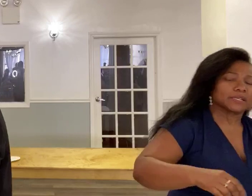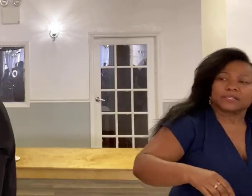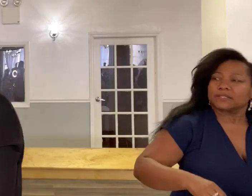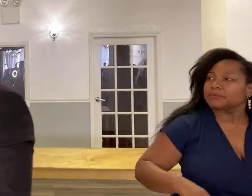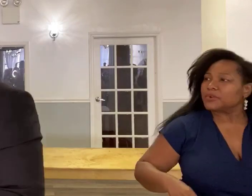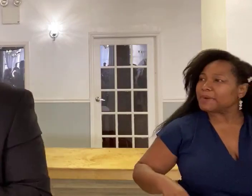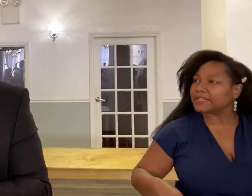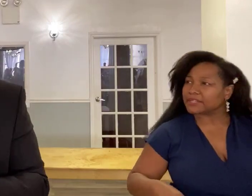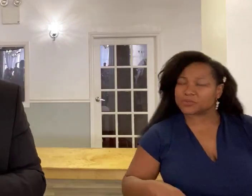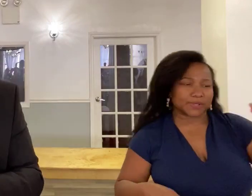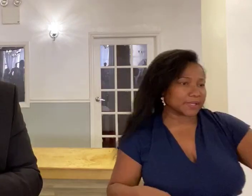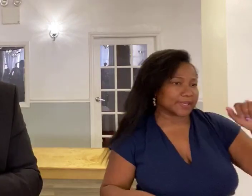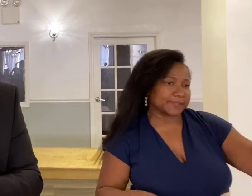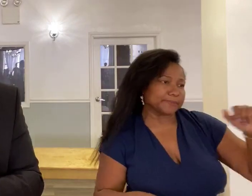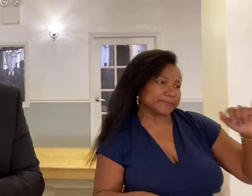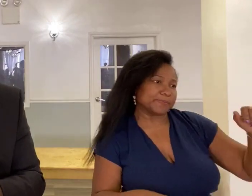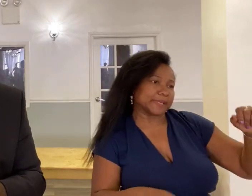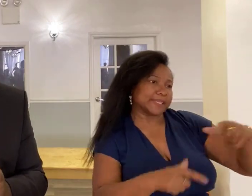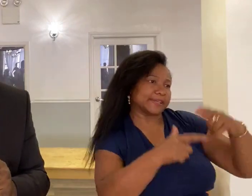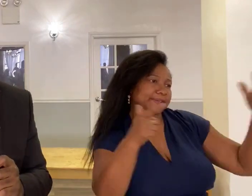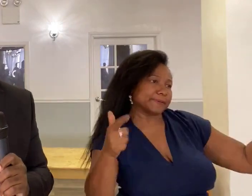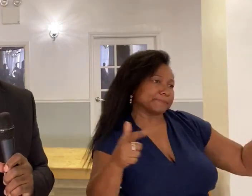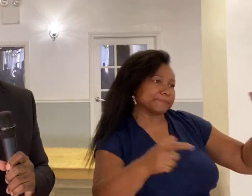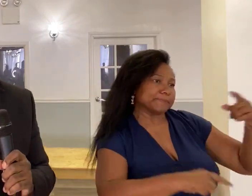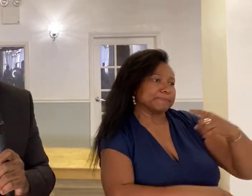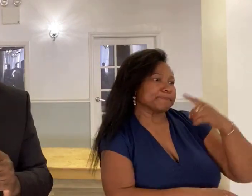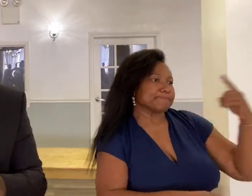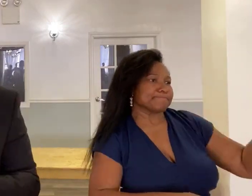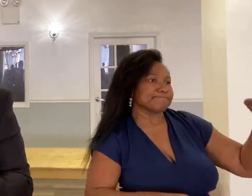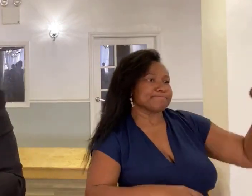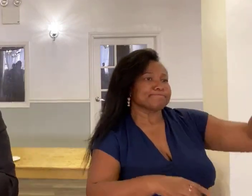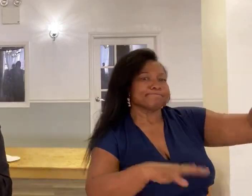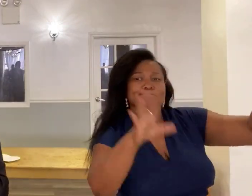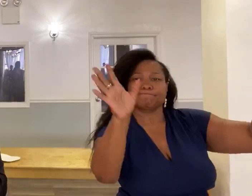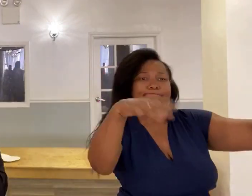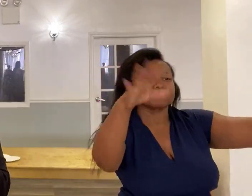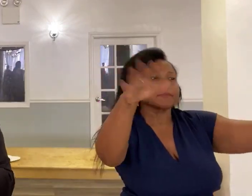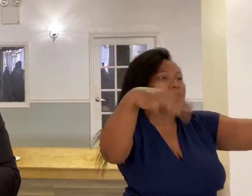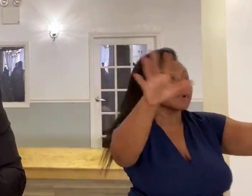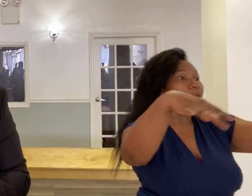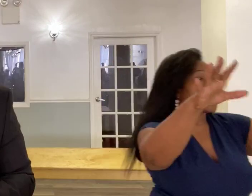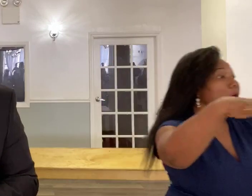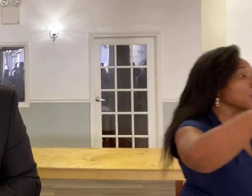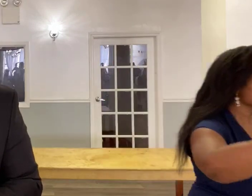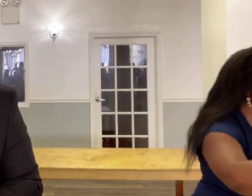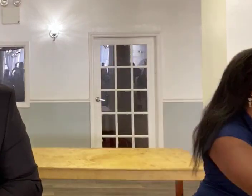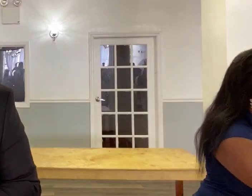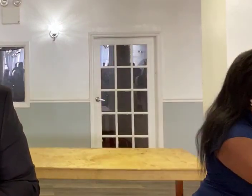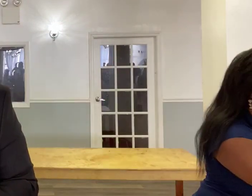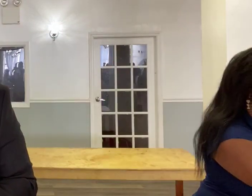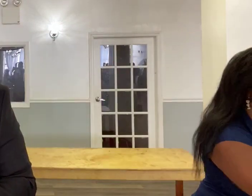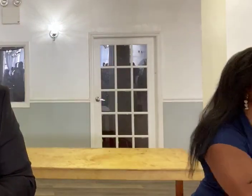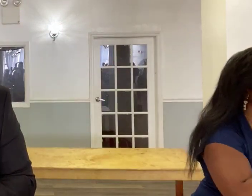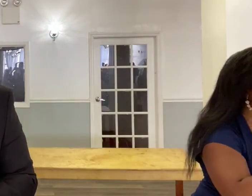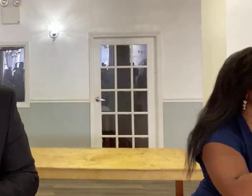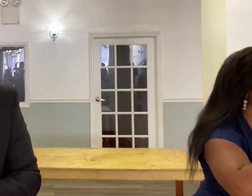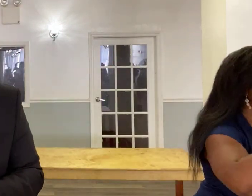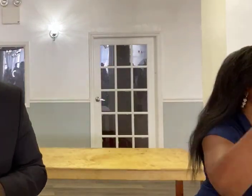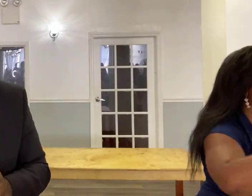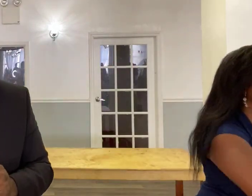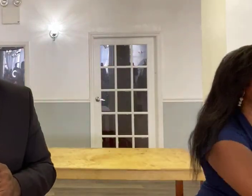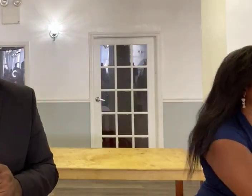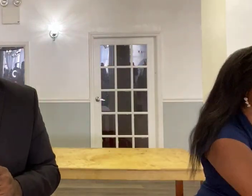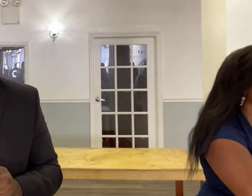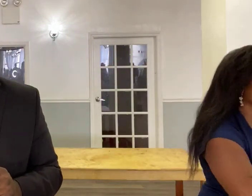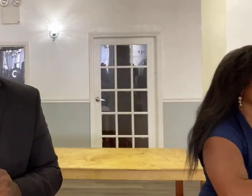also... We might next week again. Also, we have so many people that got away too. All right, so we have other guests, but people are